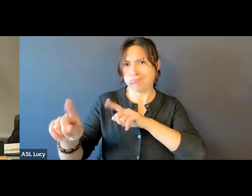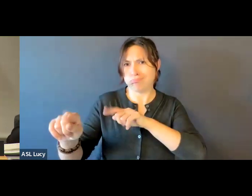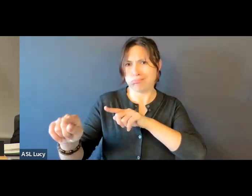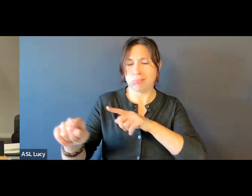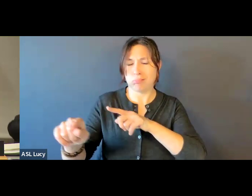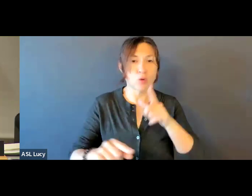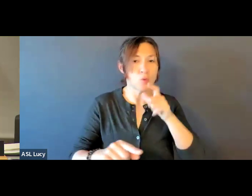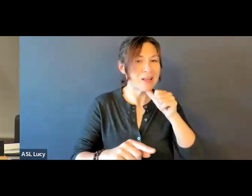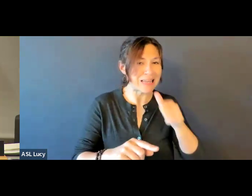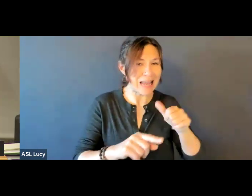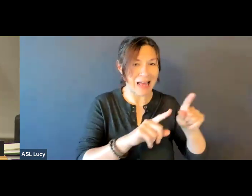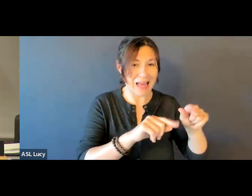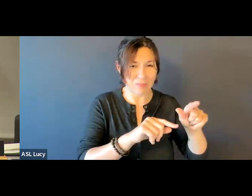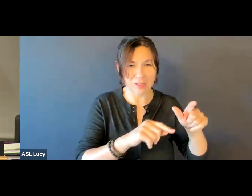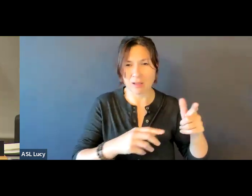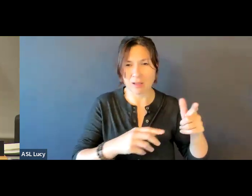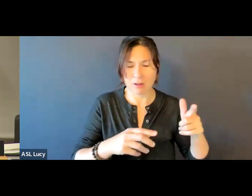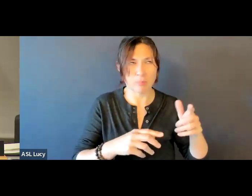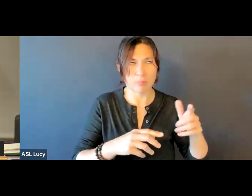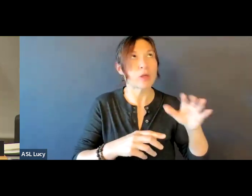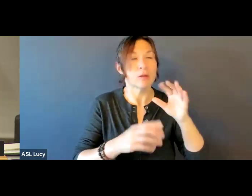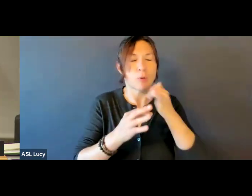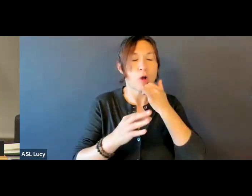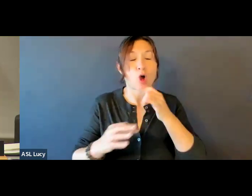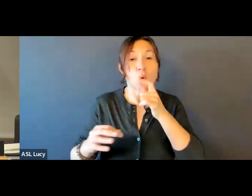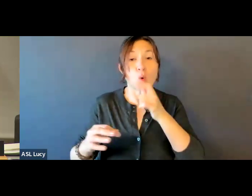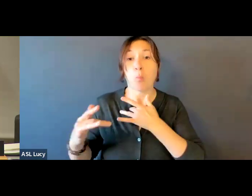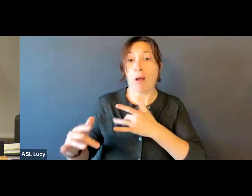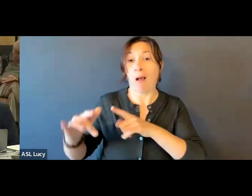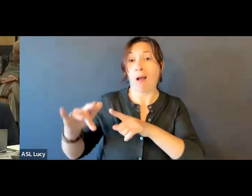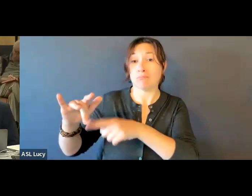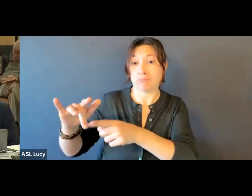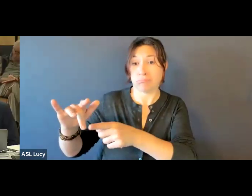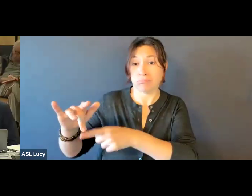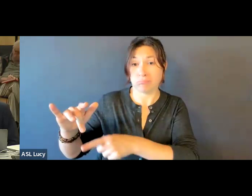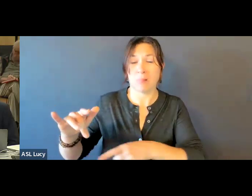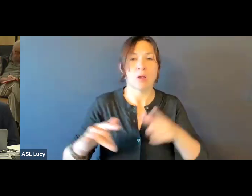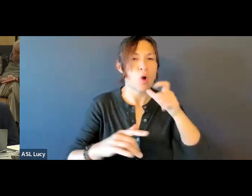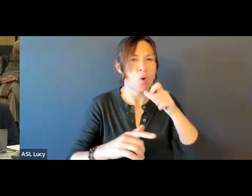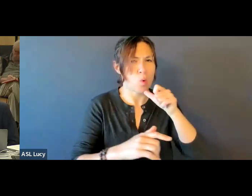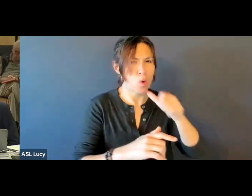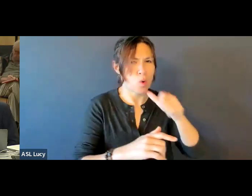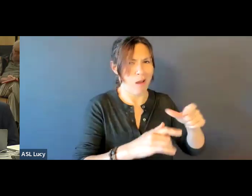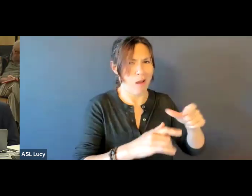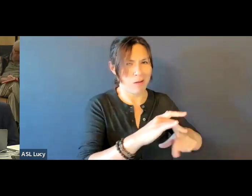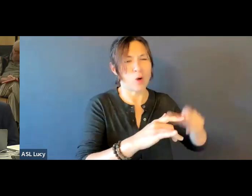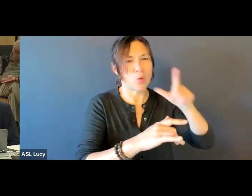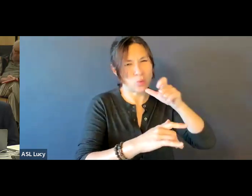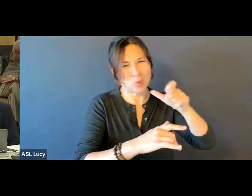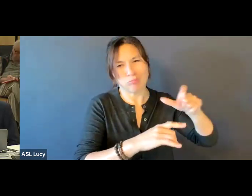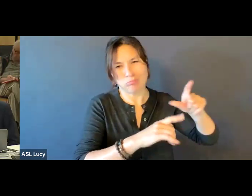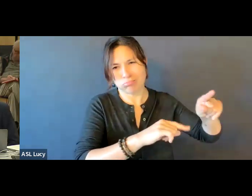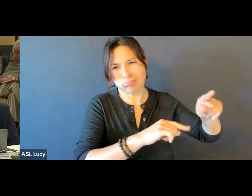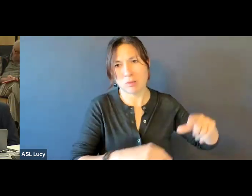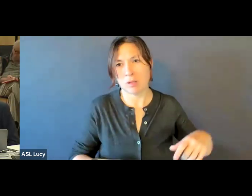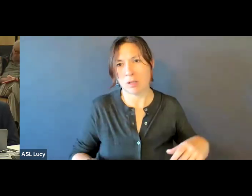not? Do we know that I believe we have done that at the district level, but not within transformation Not within schools. transformation